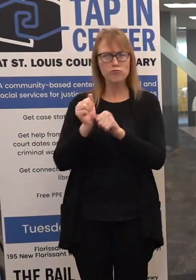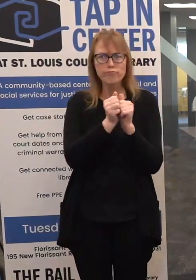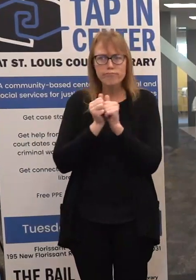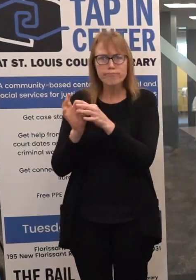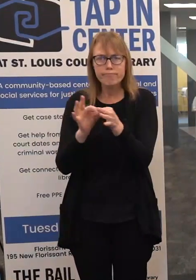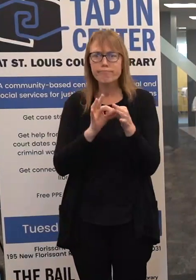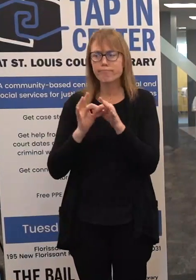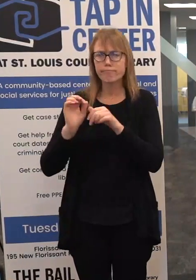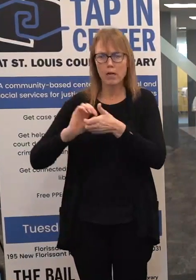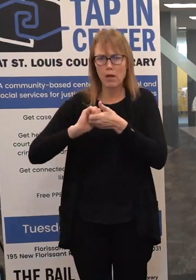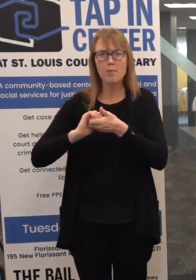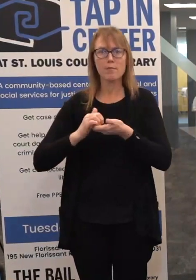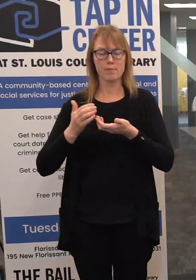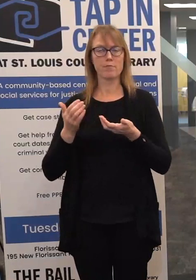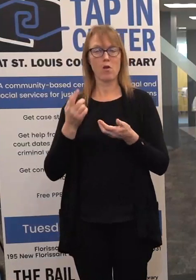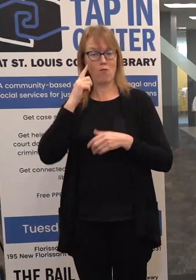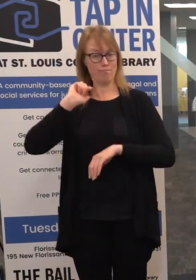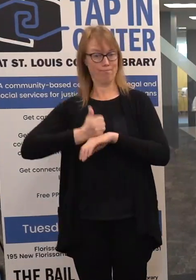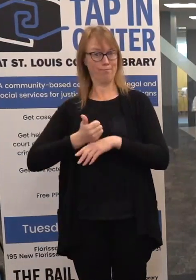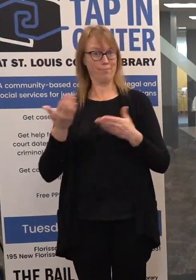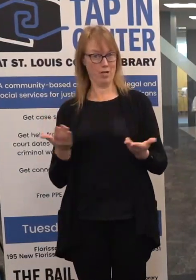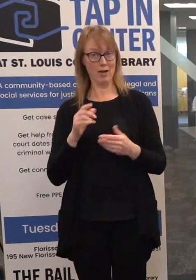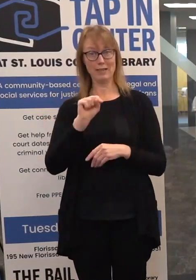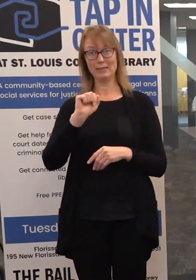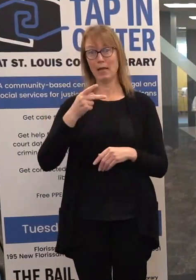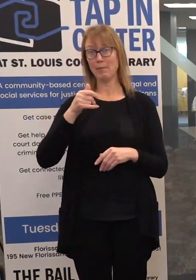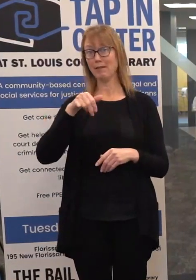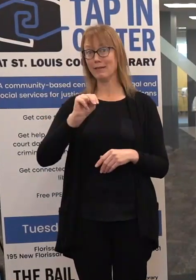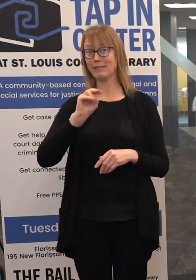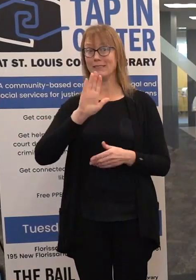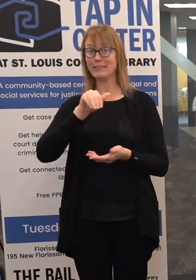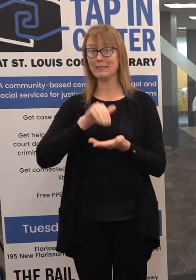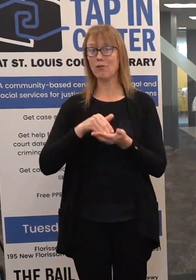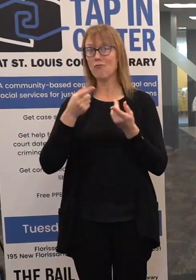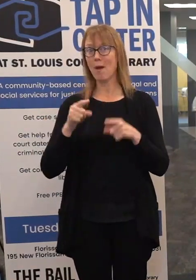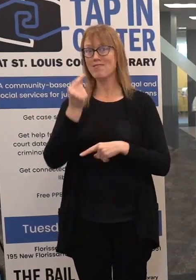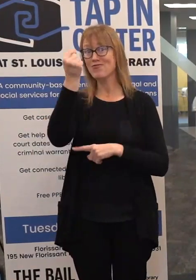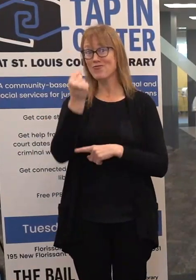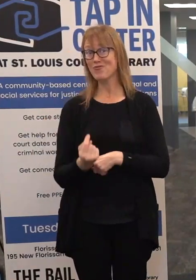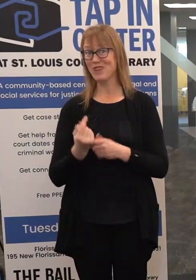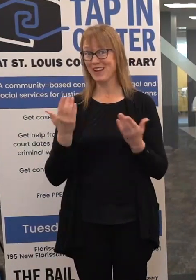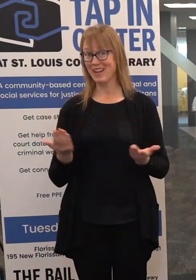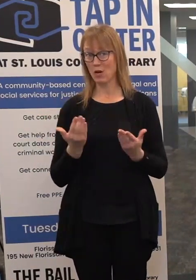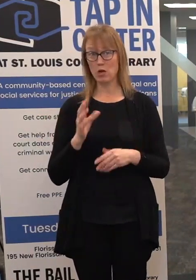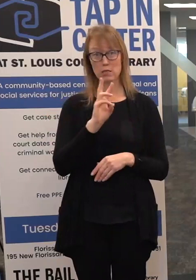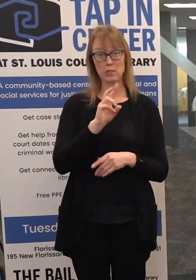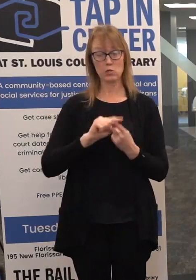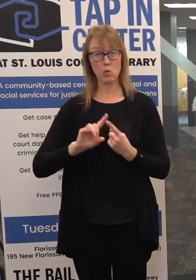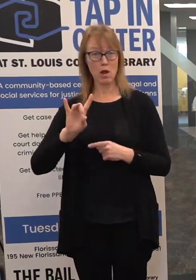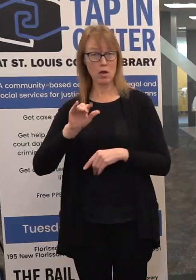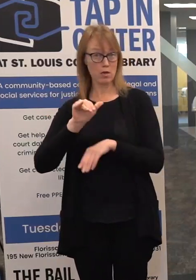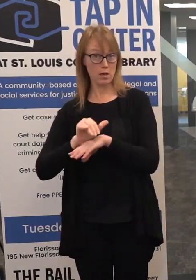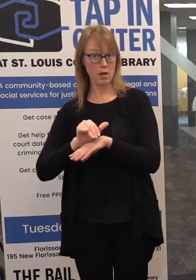The Tap-In Center is held here in the Florissant Valley Library branch every Tuesday from 6 to 8 p.m. and the